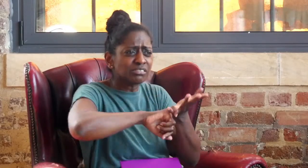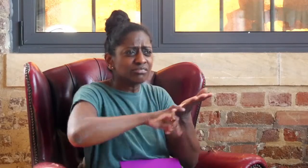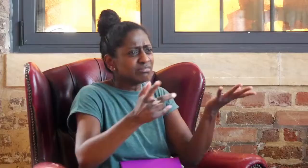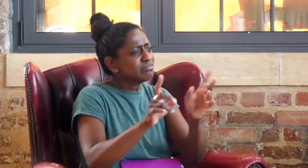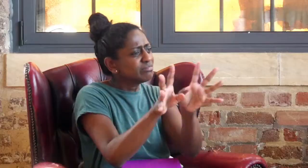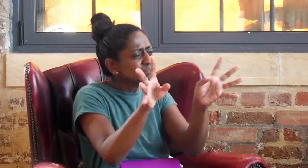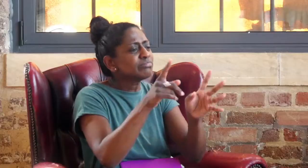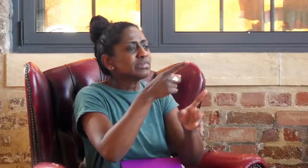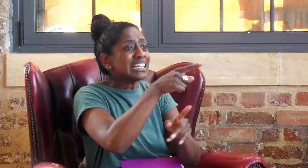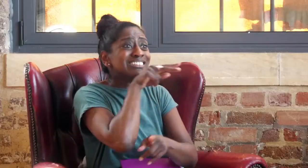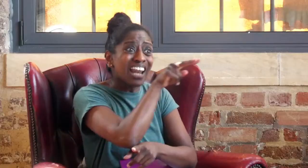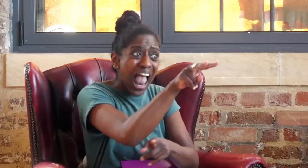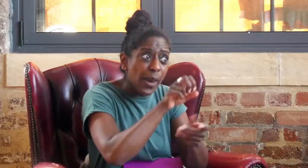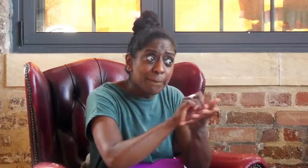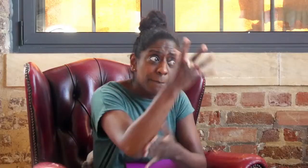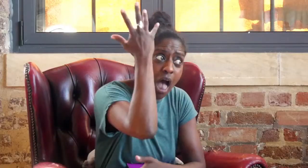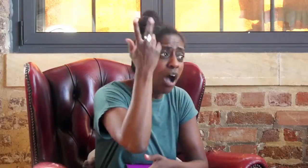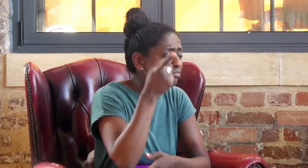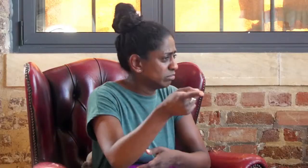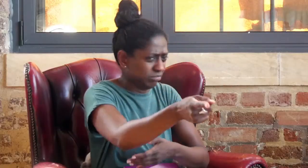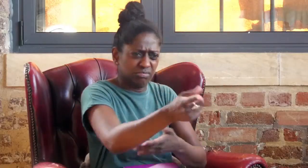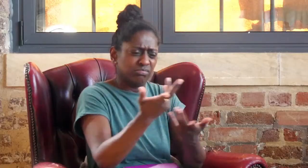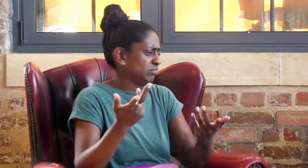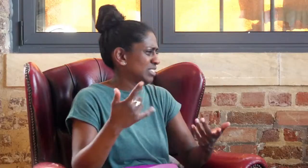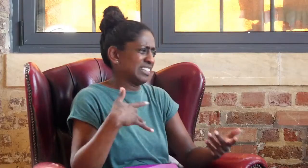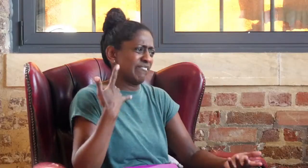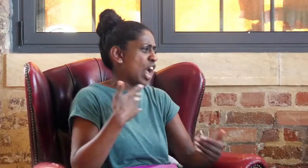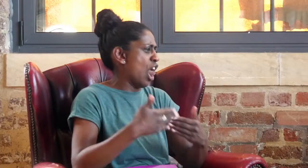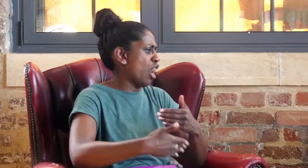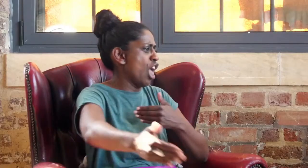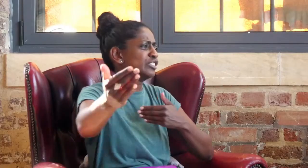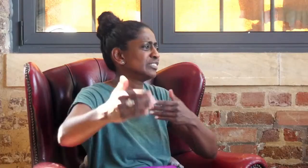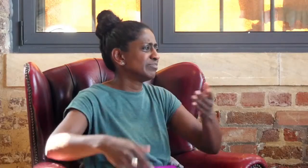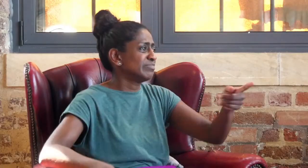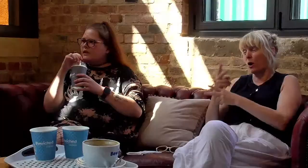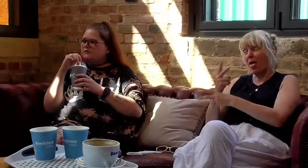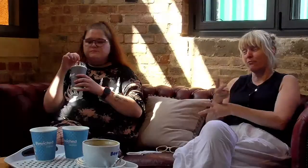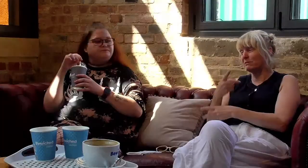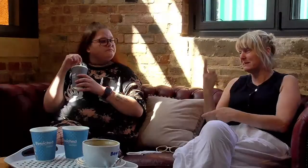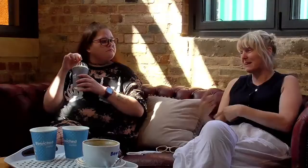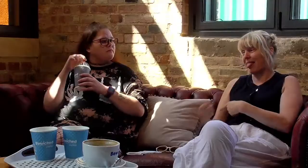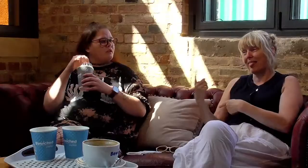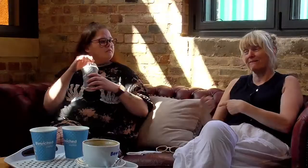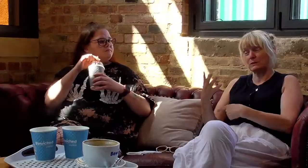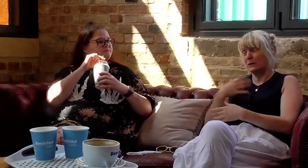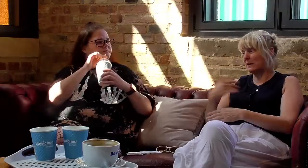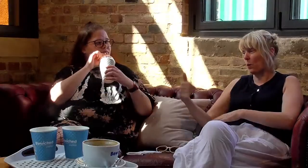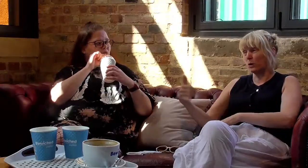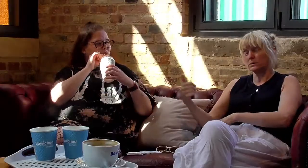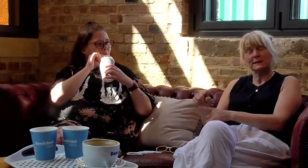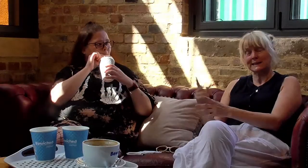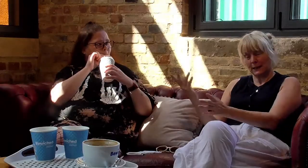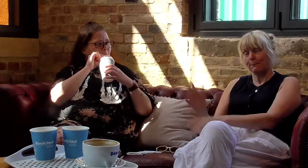Same like cactus. Cacti, like, you don't need to water them much. Same, yeah? Yeah, they look after themselves.